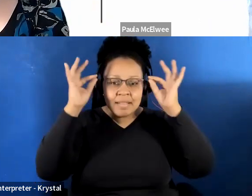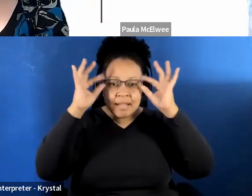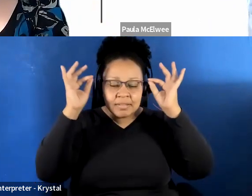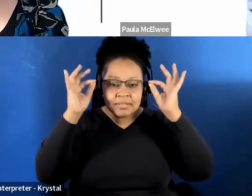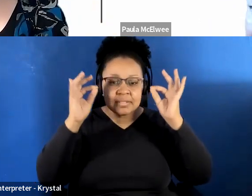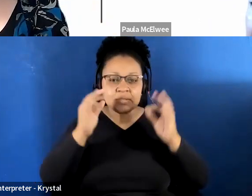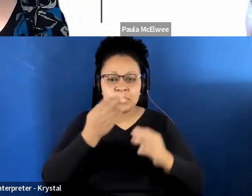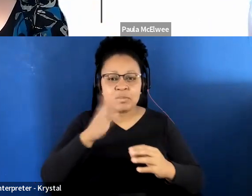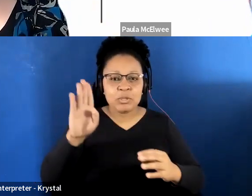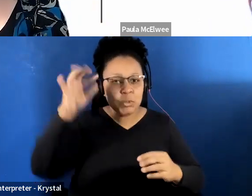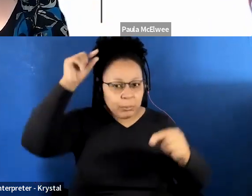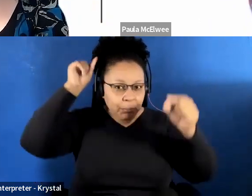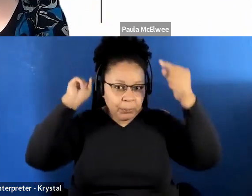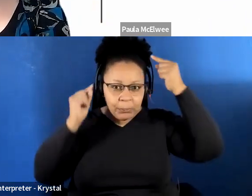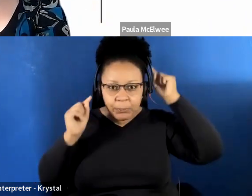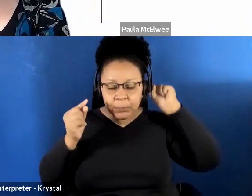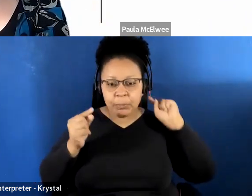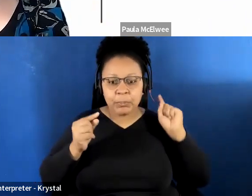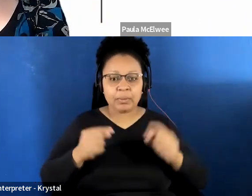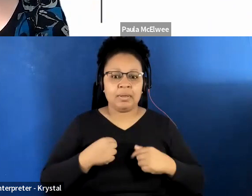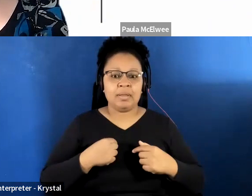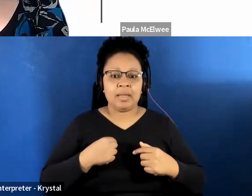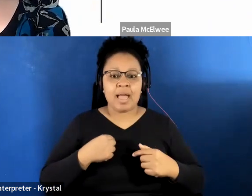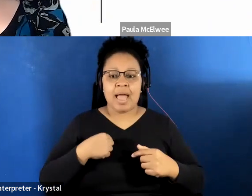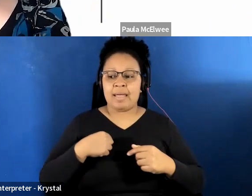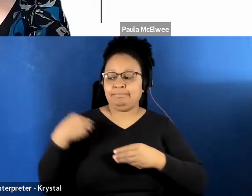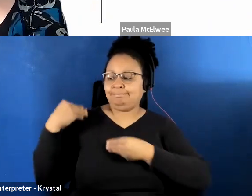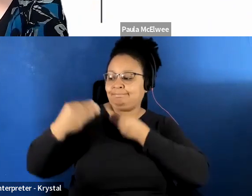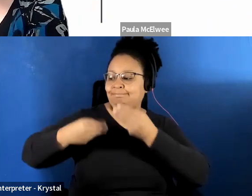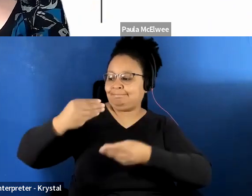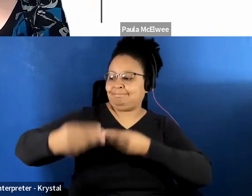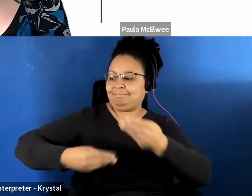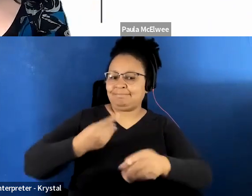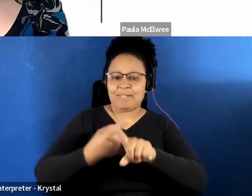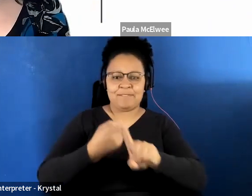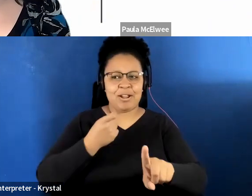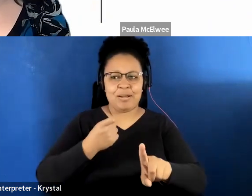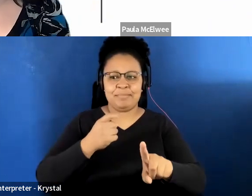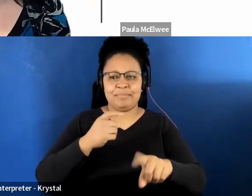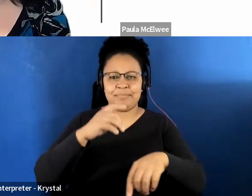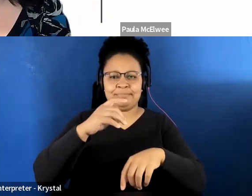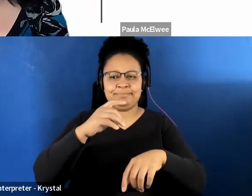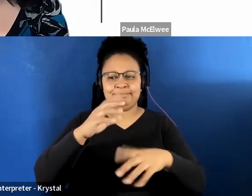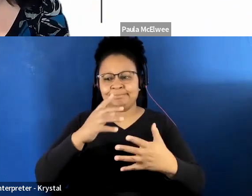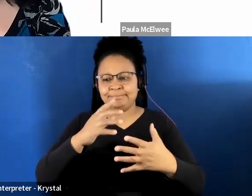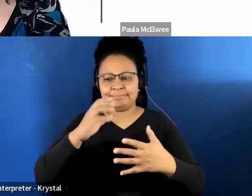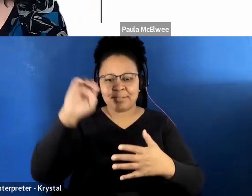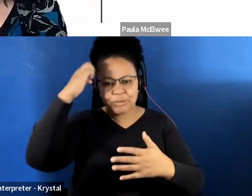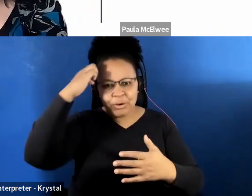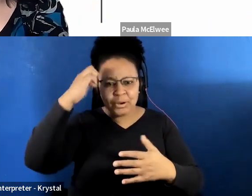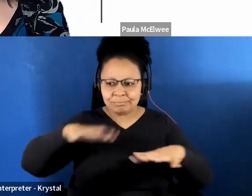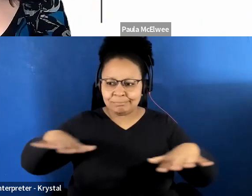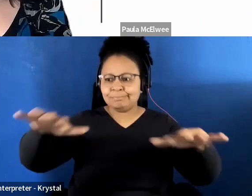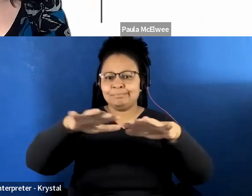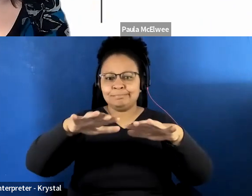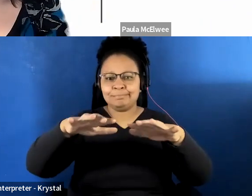And I'm a person of descent from all over Europe. So I'm a white woman